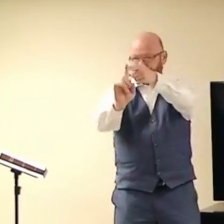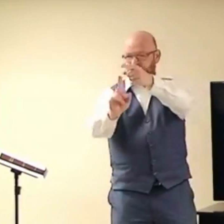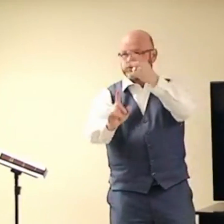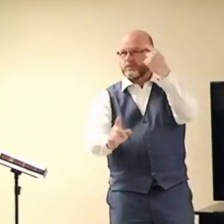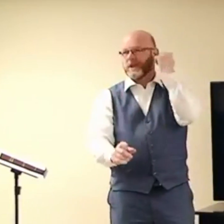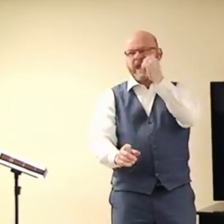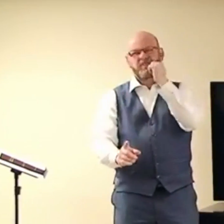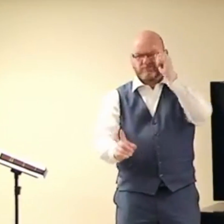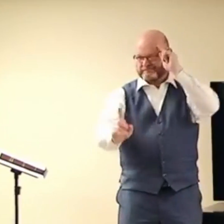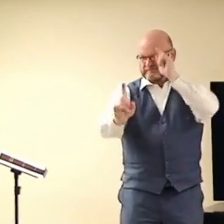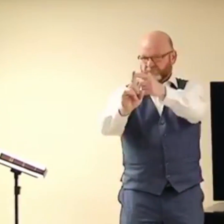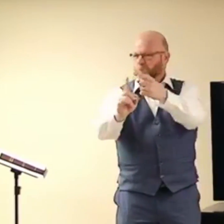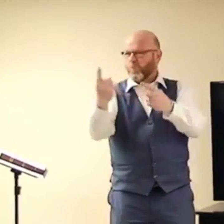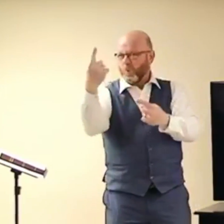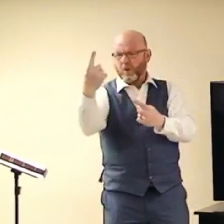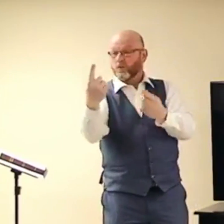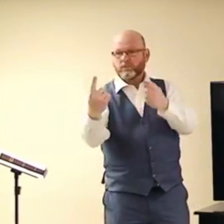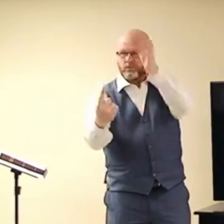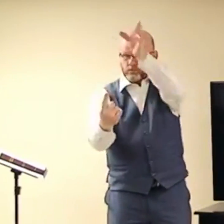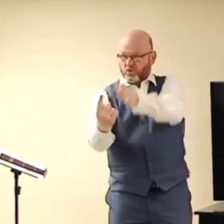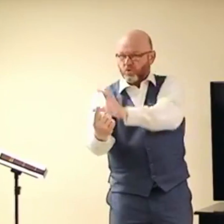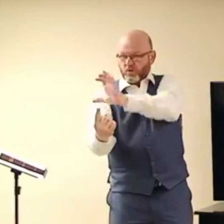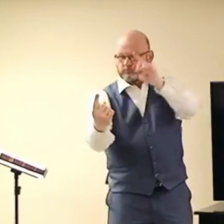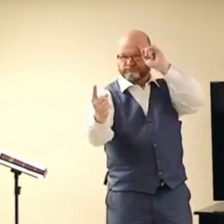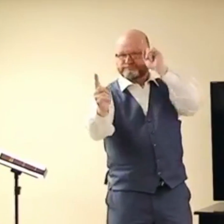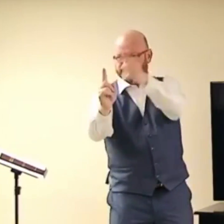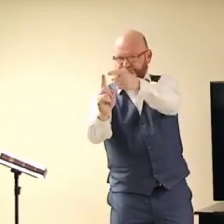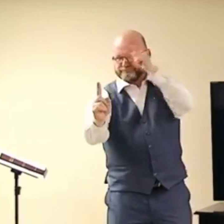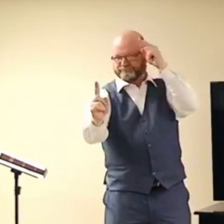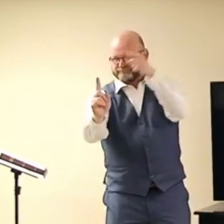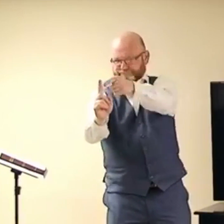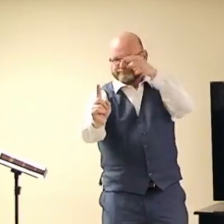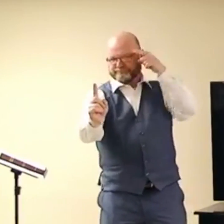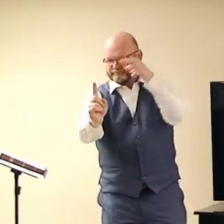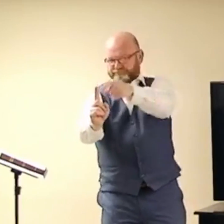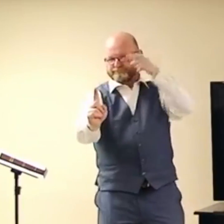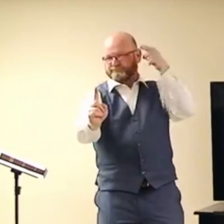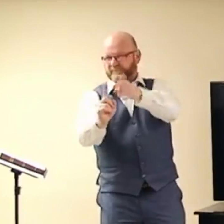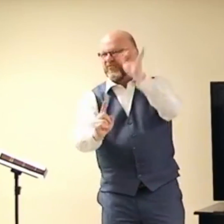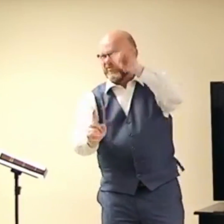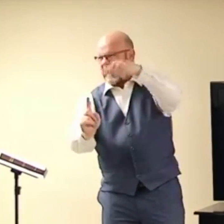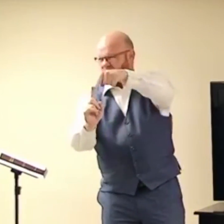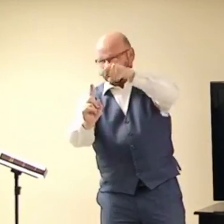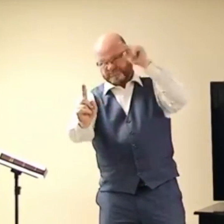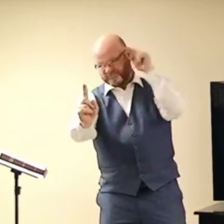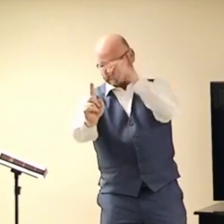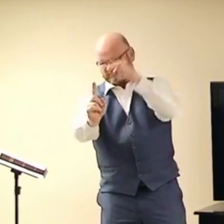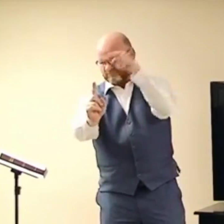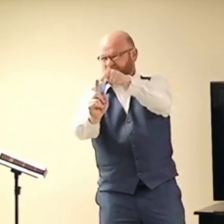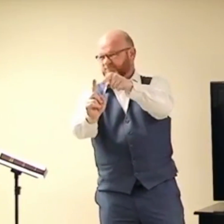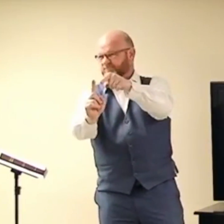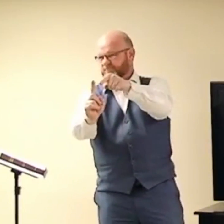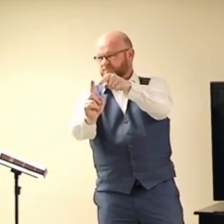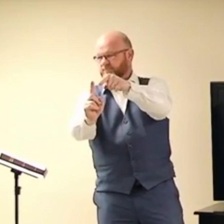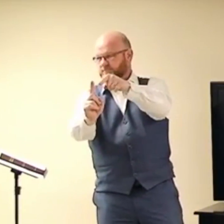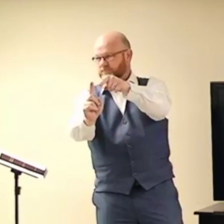And Jesus knew it. Every day he knew that was the goal he was working toward. It was his